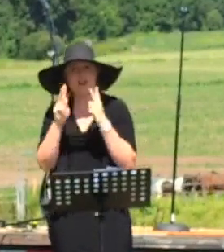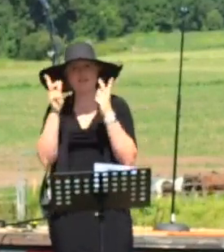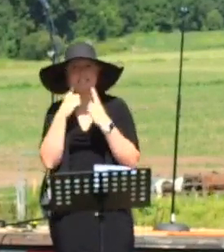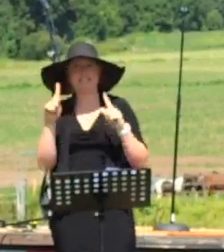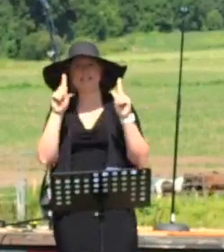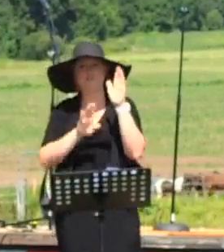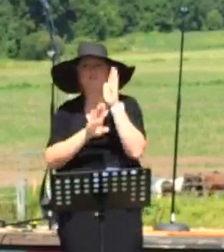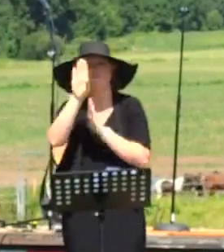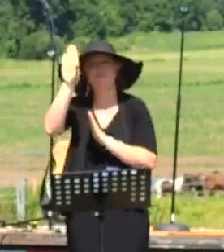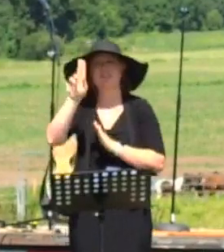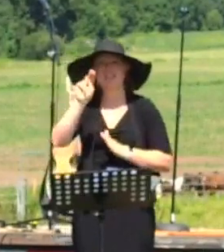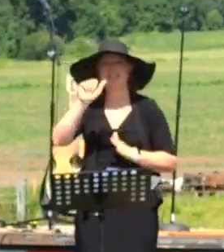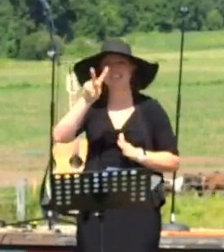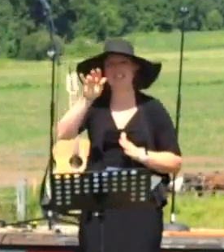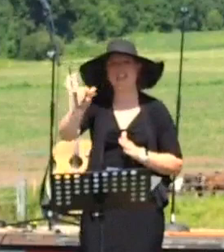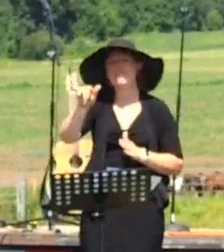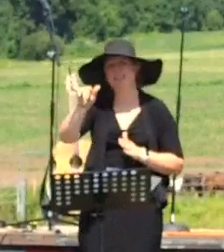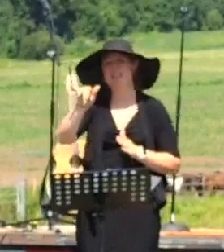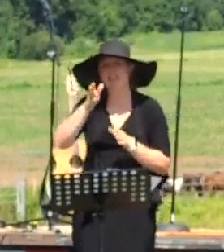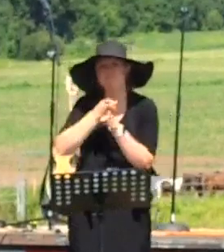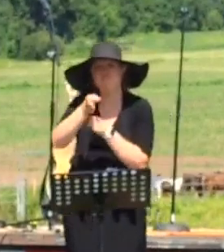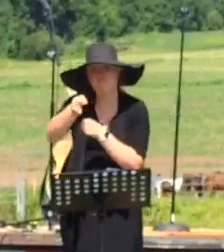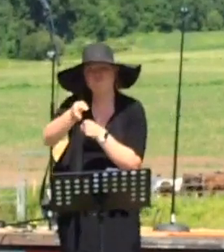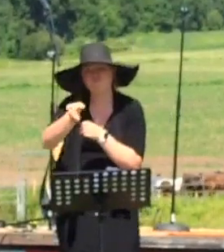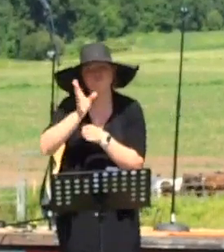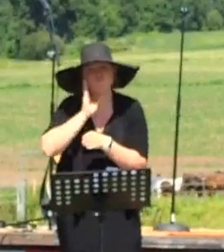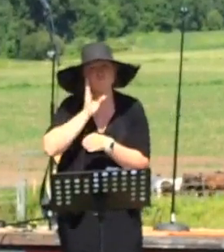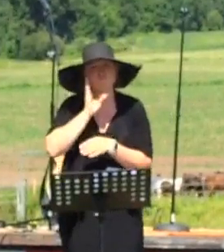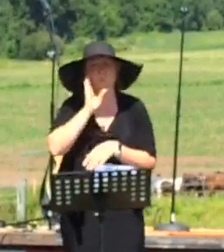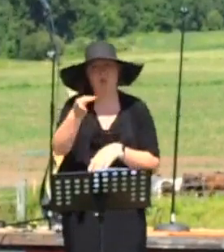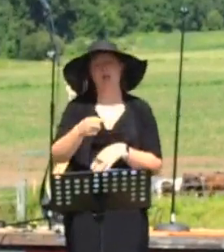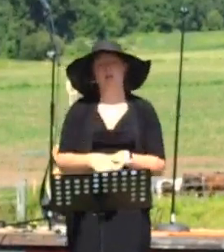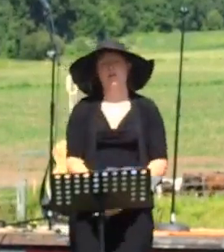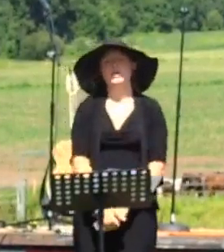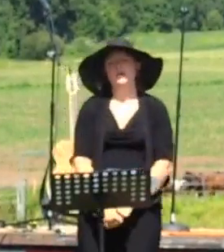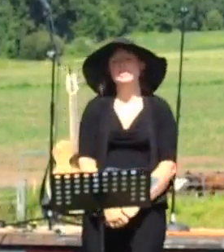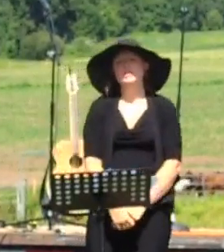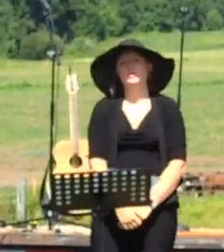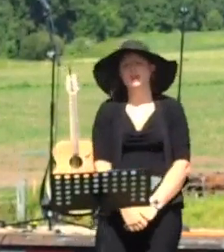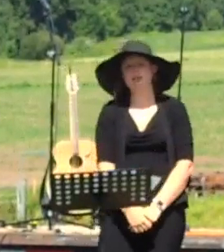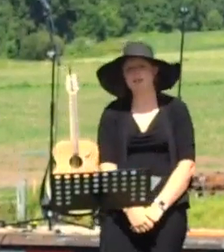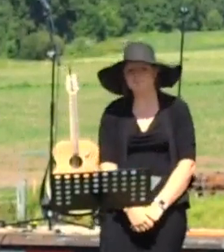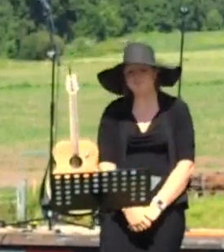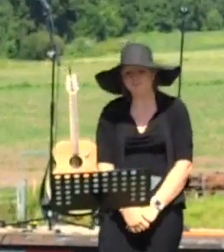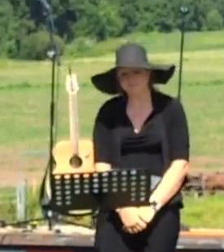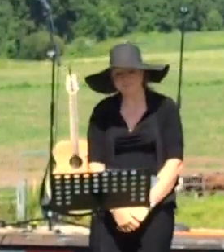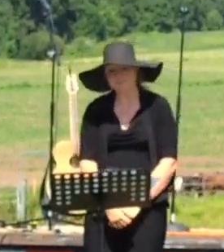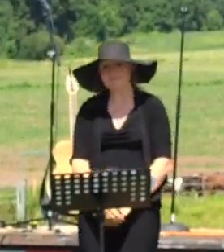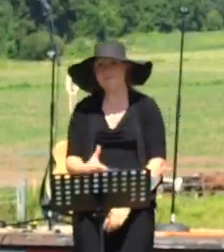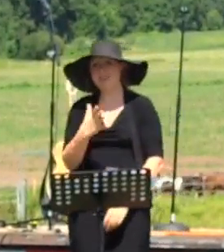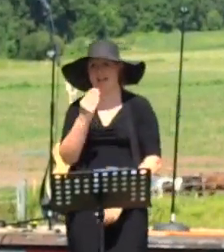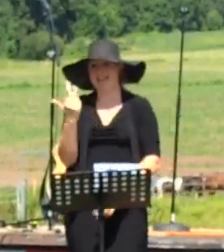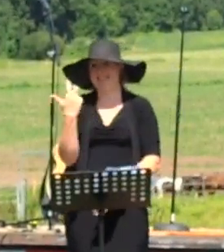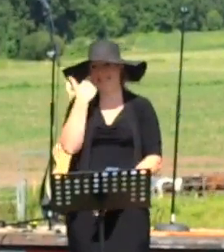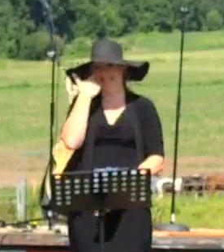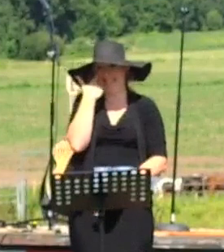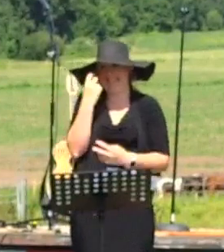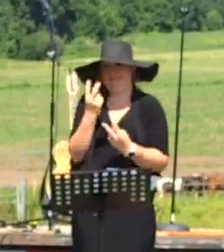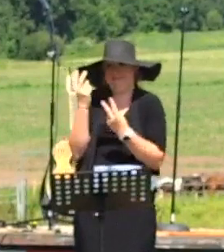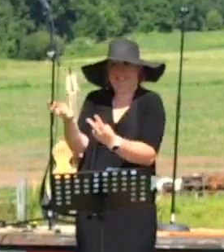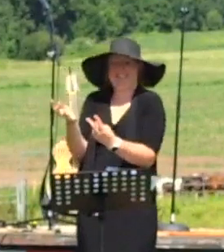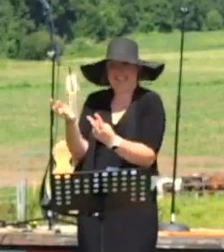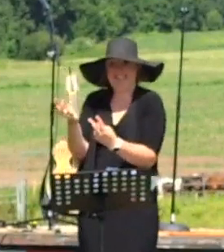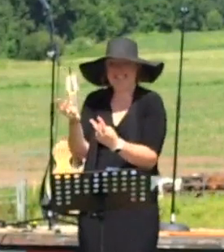Navy intelligence ahead of her, by all accounts that we're seeing right now. And the last trip, we just took a trip to see